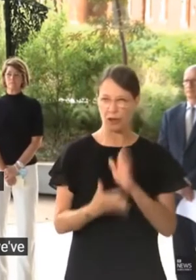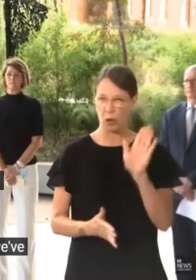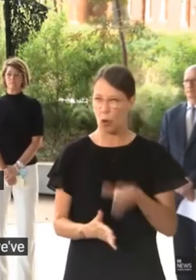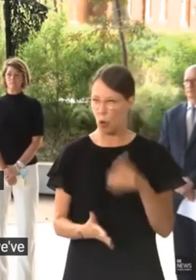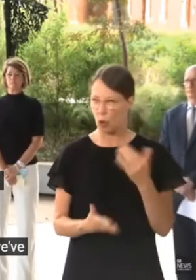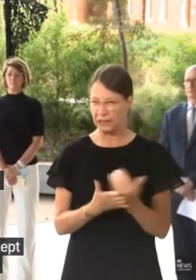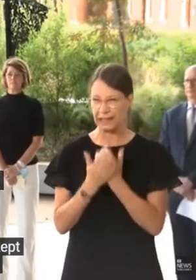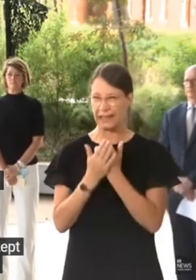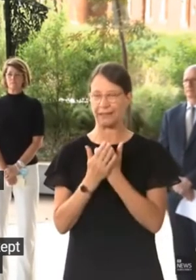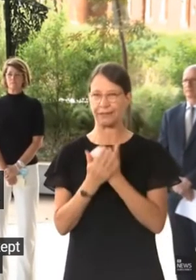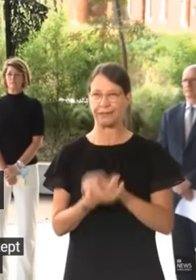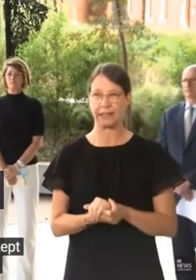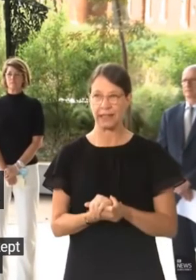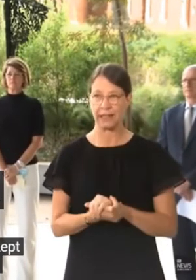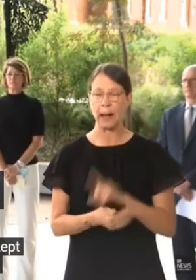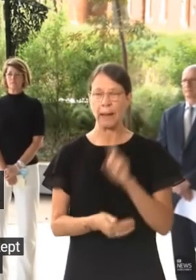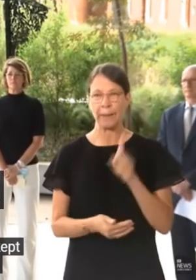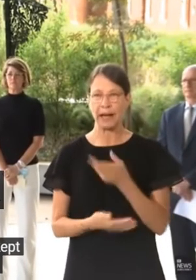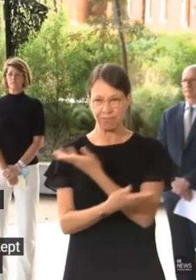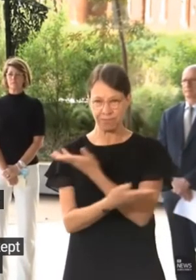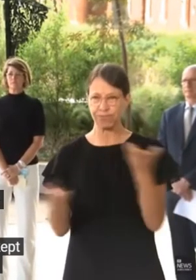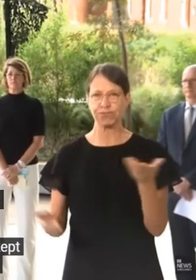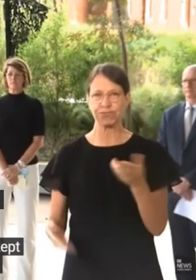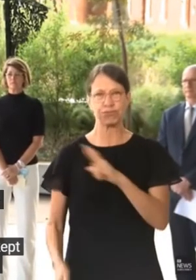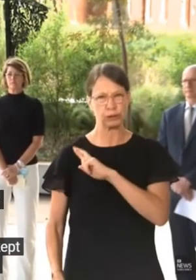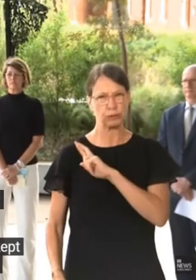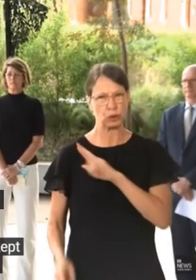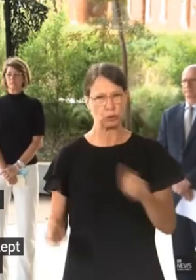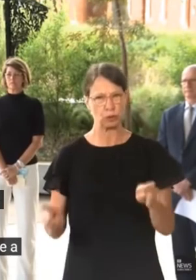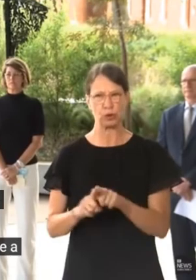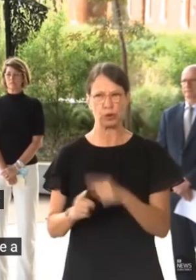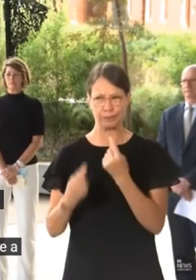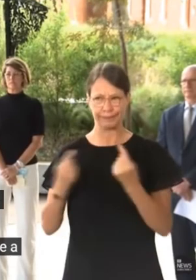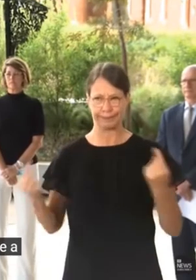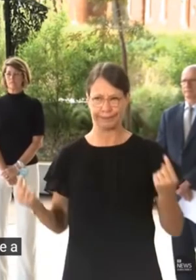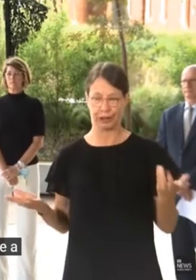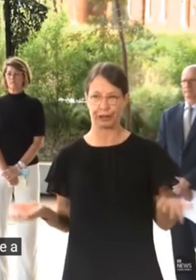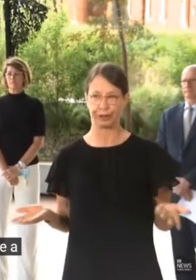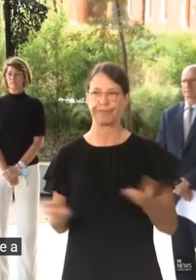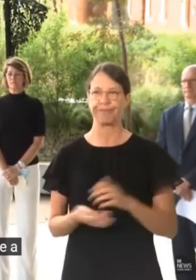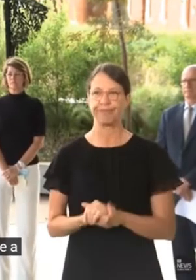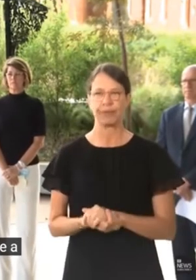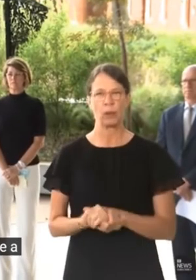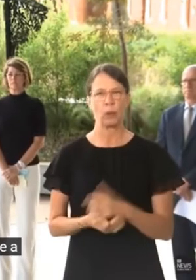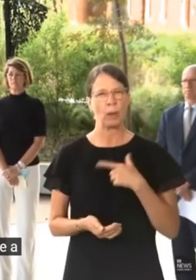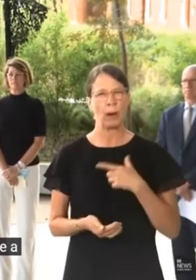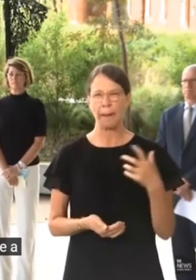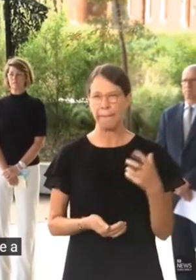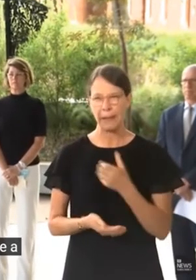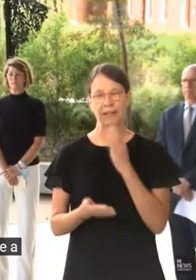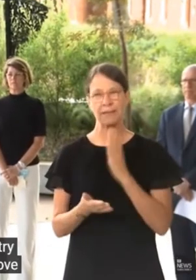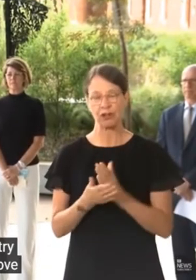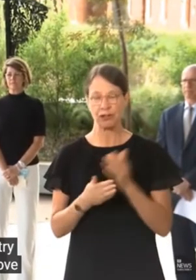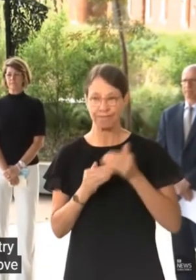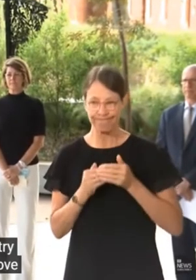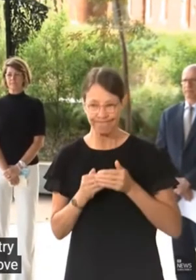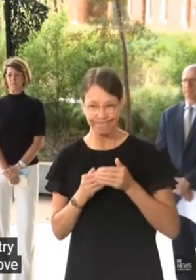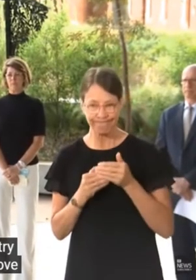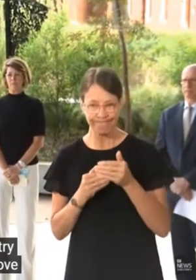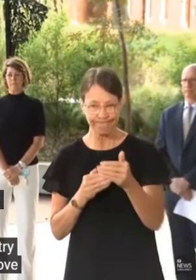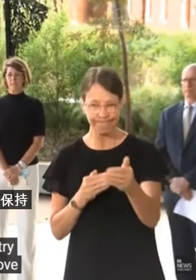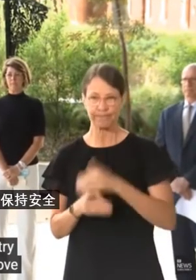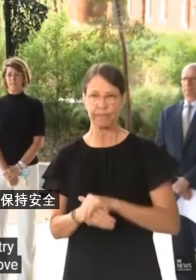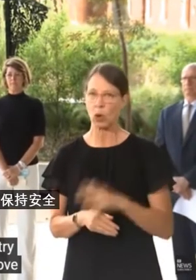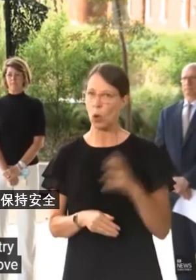possibly be. But we all do have a responsibility, each of us as individuals, to try and make sure that as we move forward,